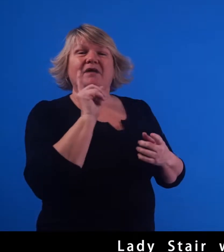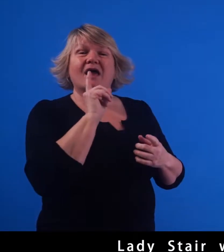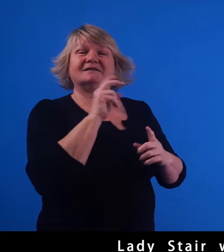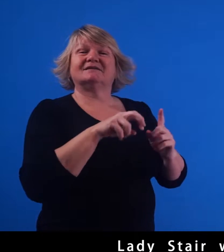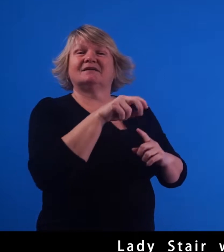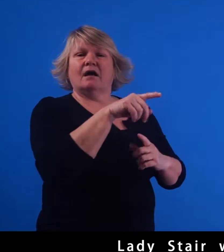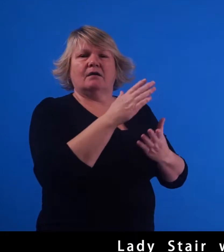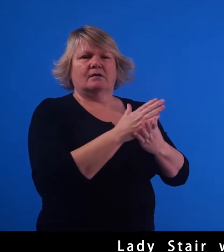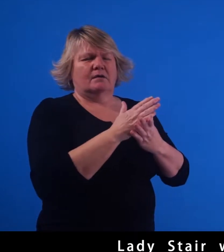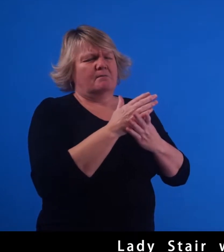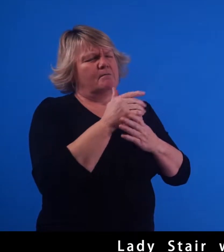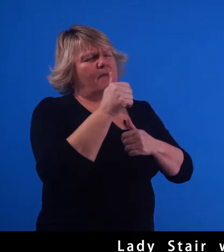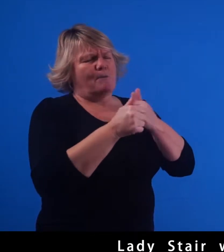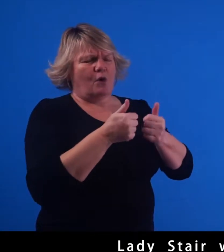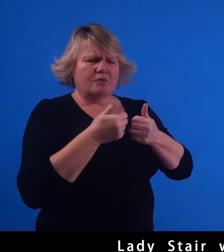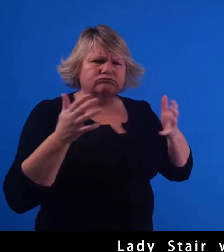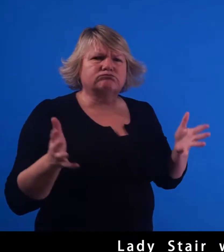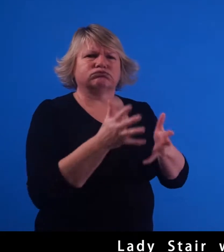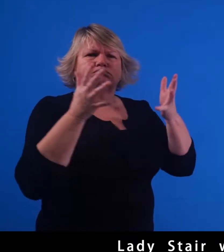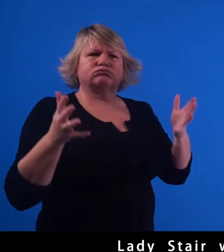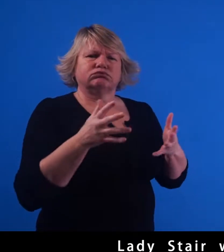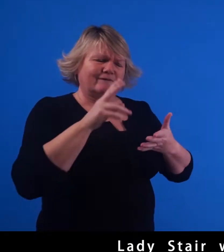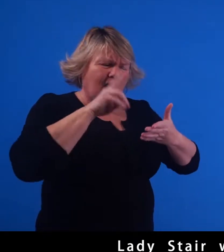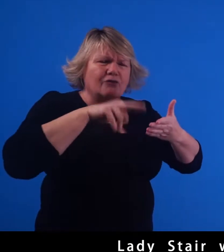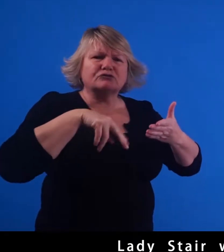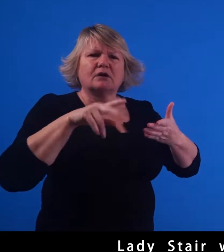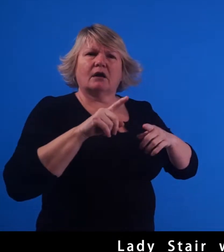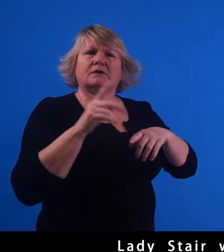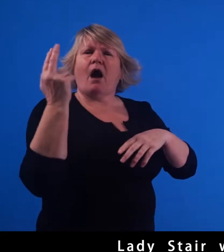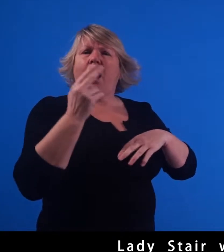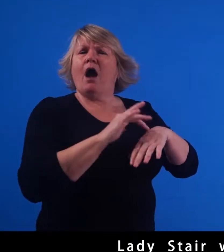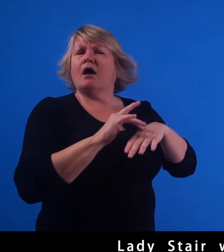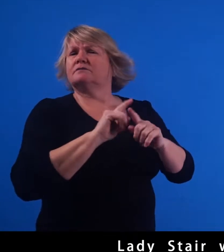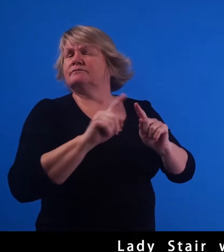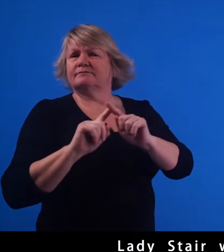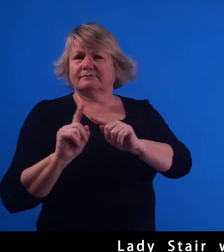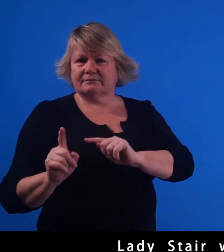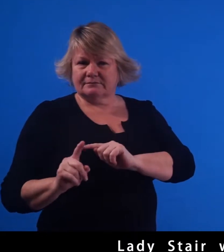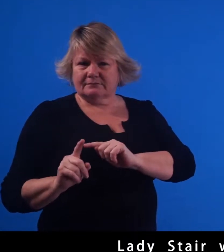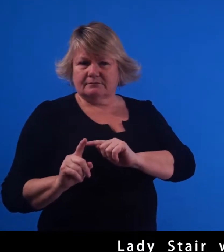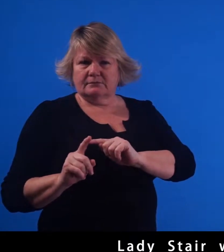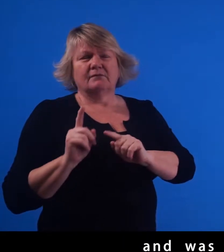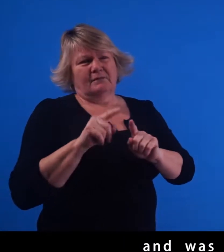Lady Stair was a very popular patron of literature and the arts,